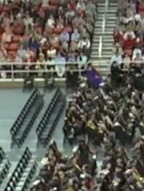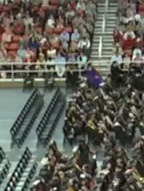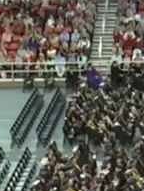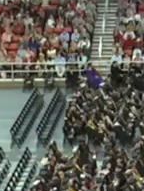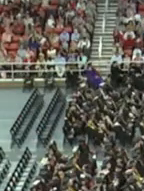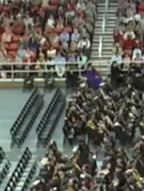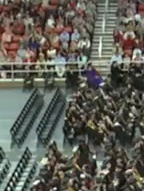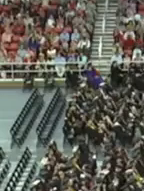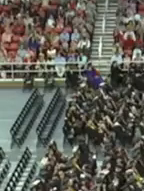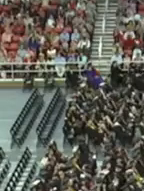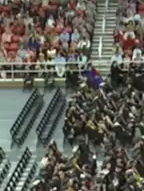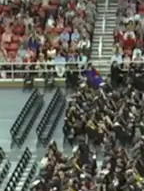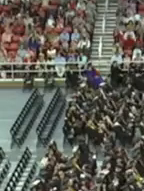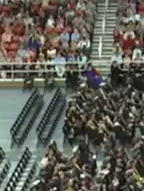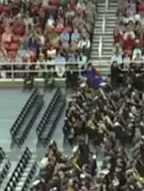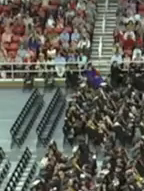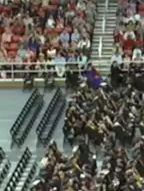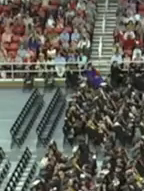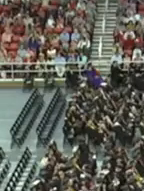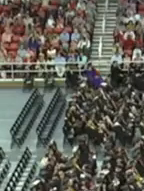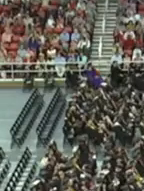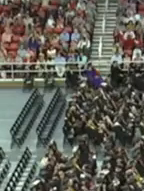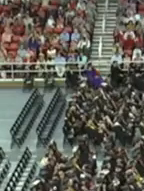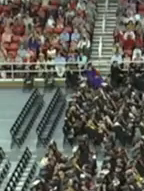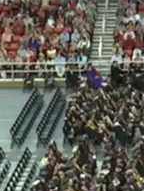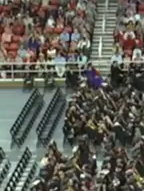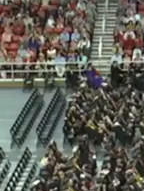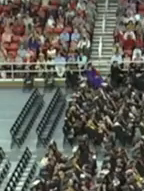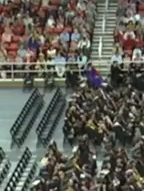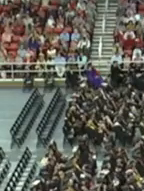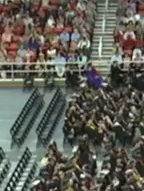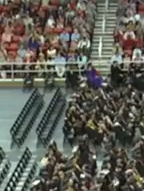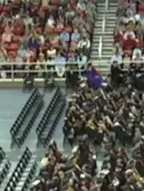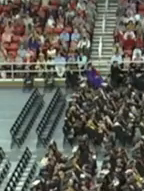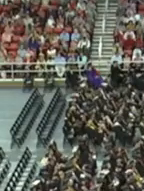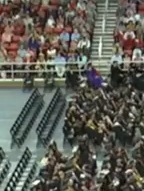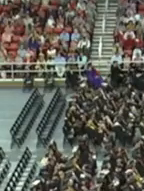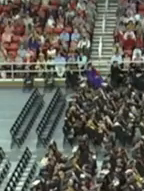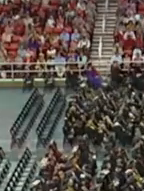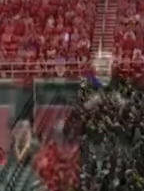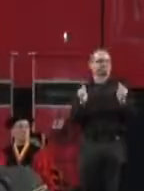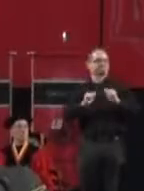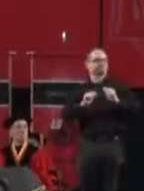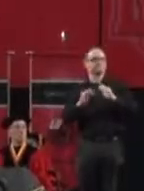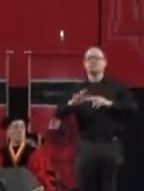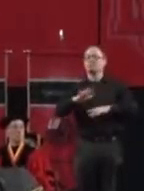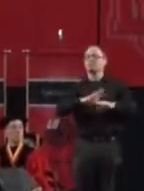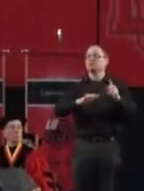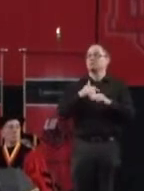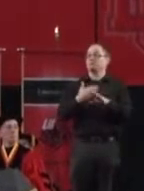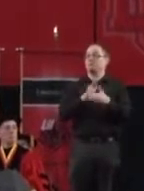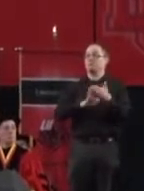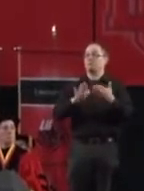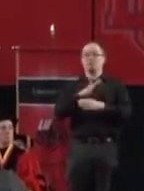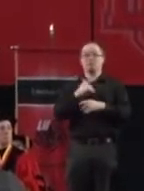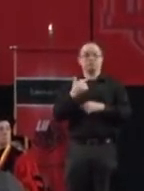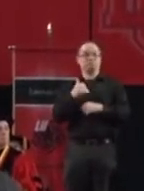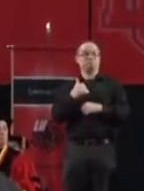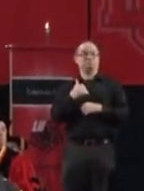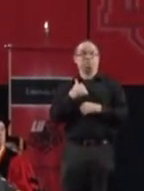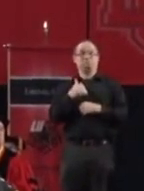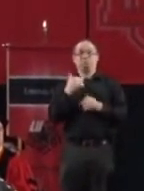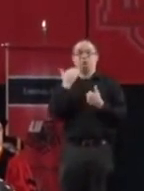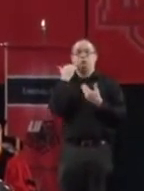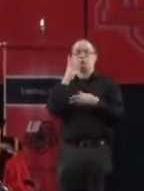as individuals by stepping out of our comfort zone, especially for me, since before college I didn't know there was much